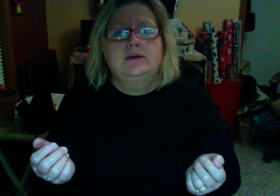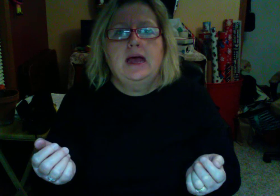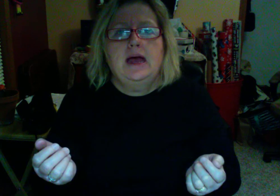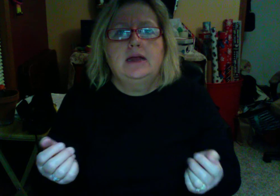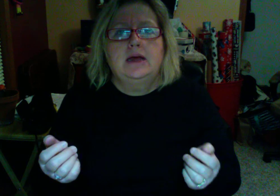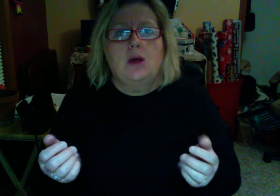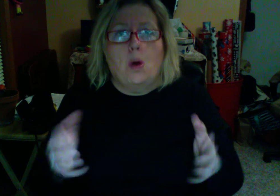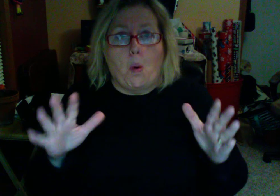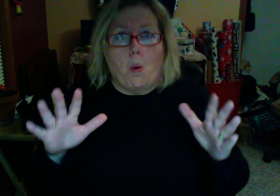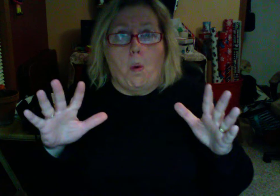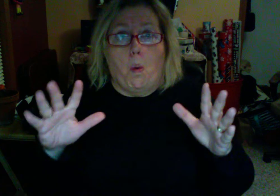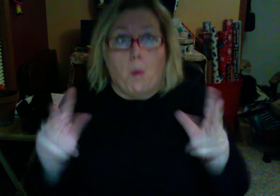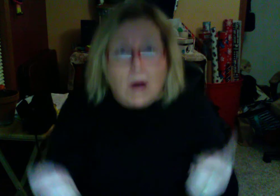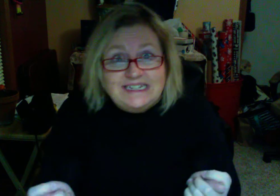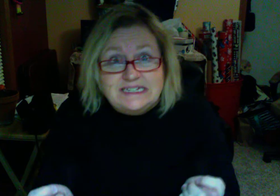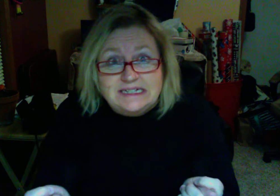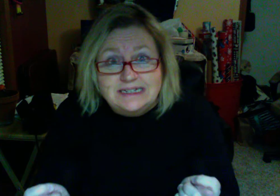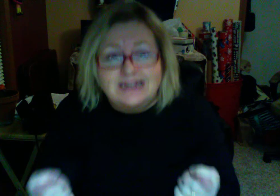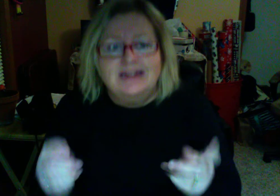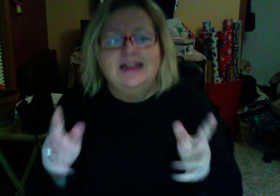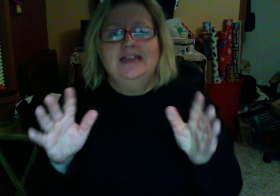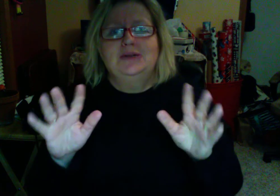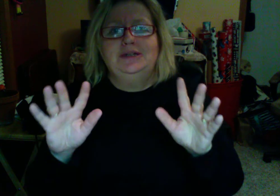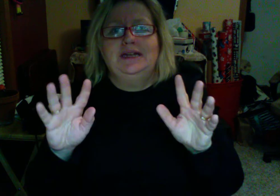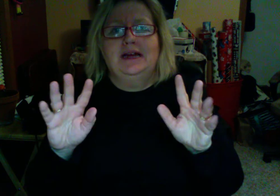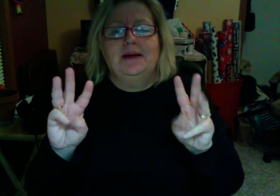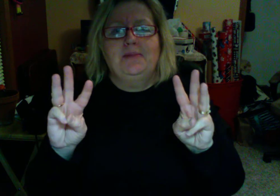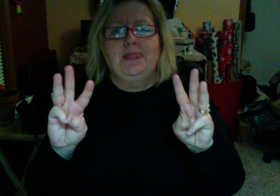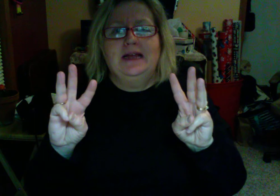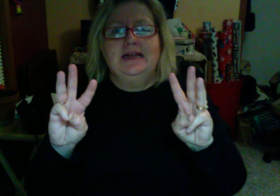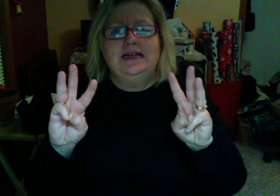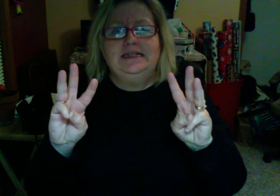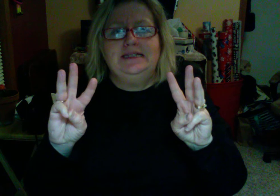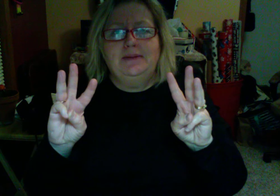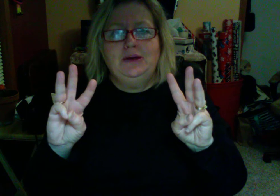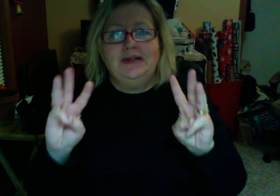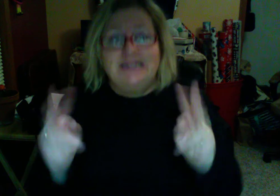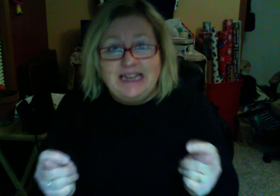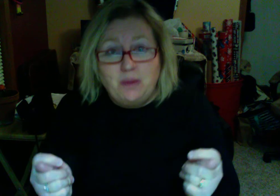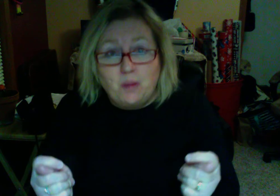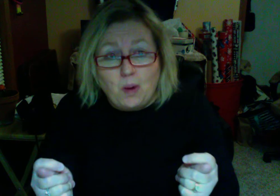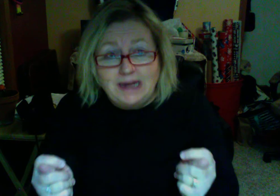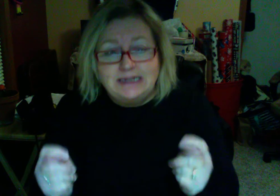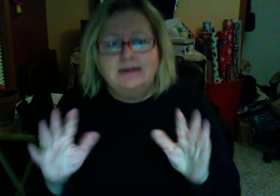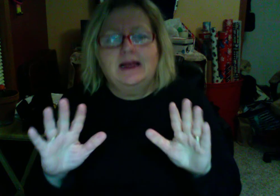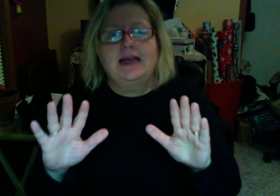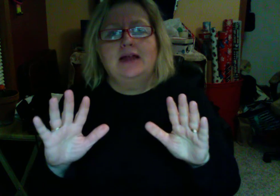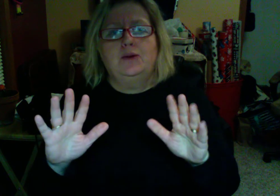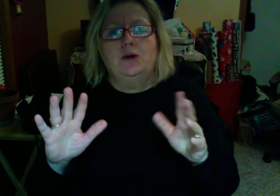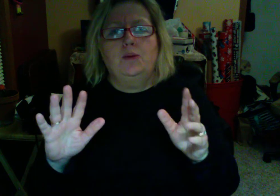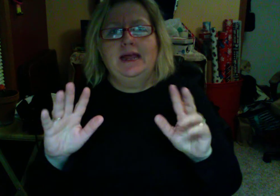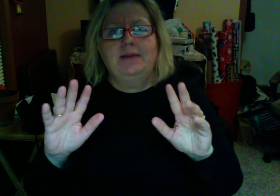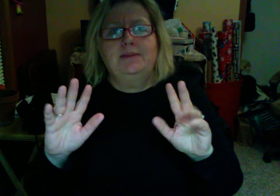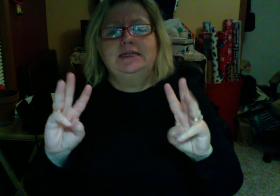had what. So W to T, what. I kind of went open hand, but it should